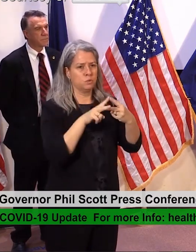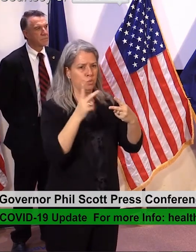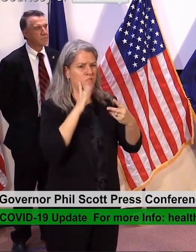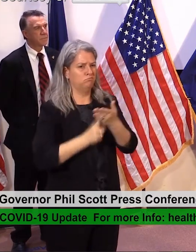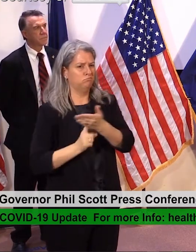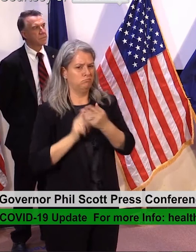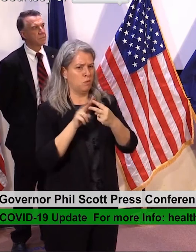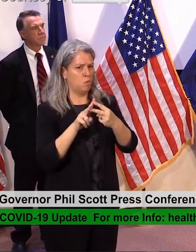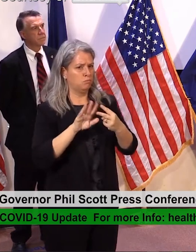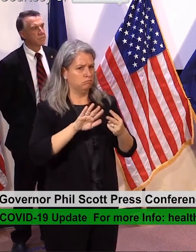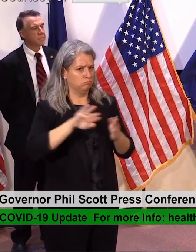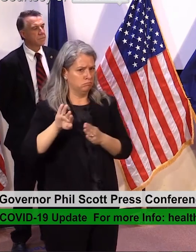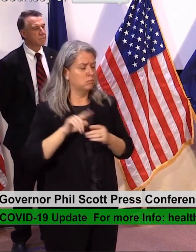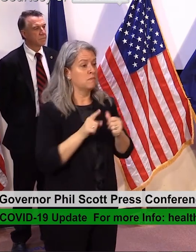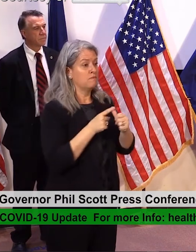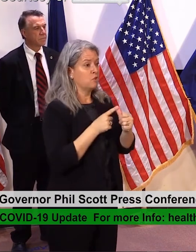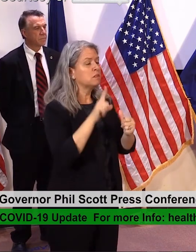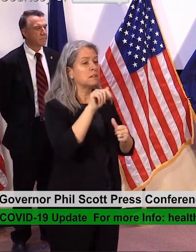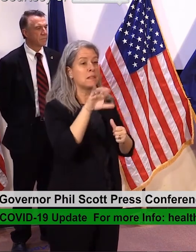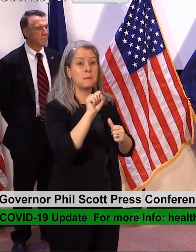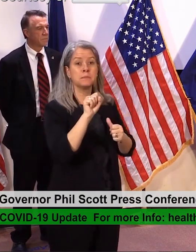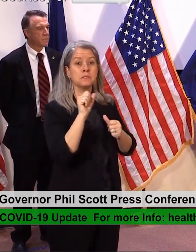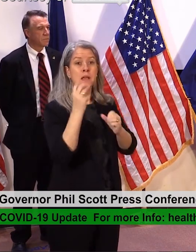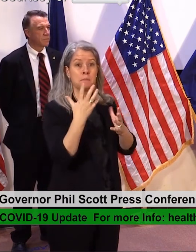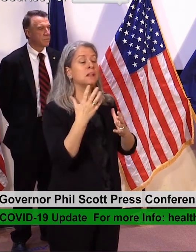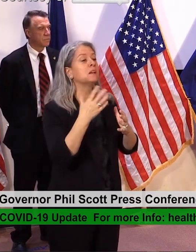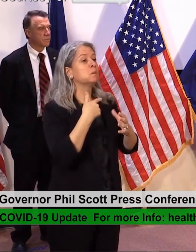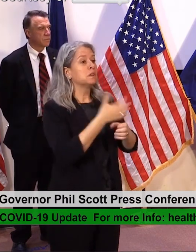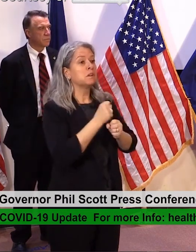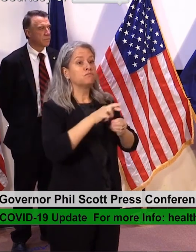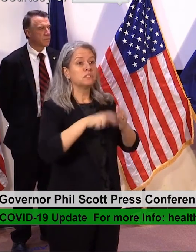Yesterday's labs brought 51 new positive results